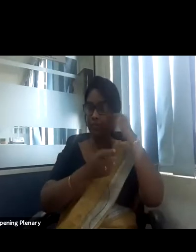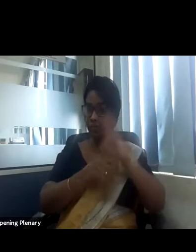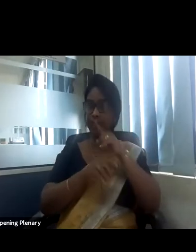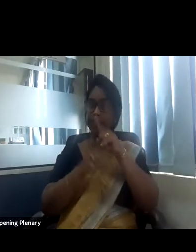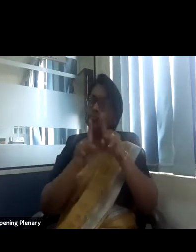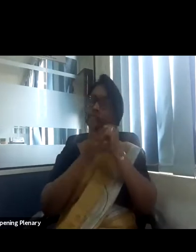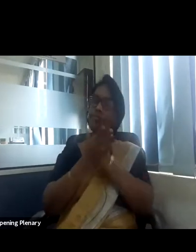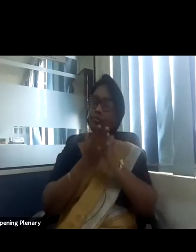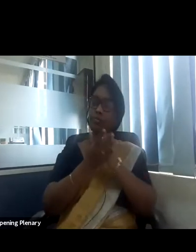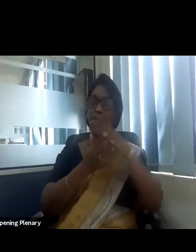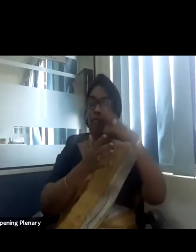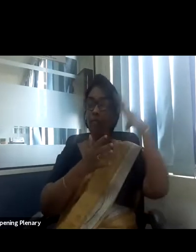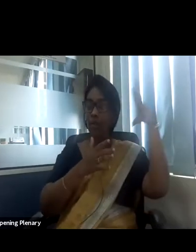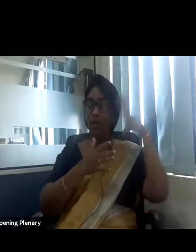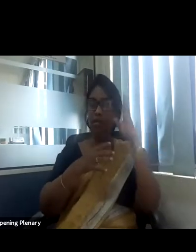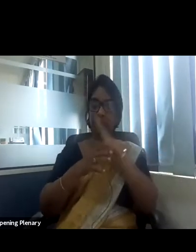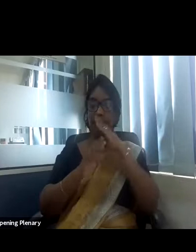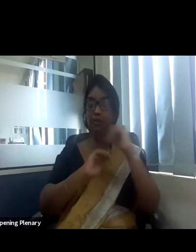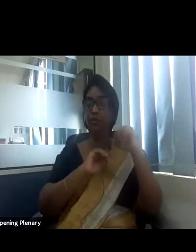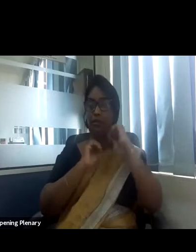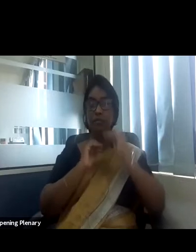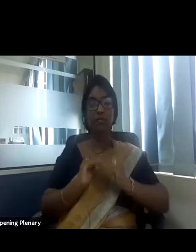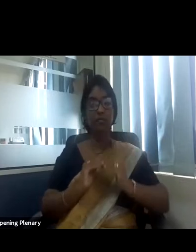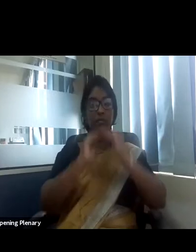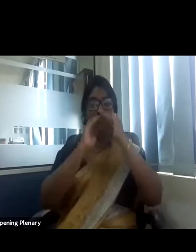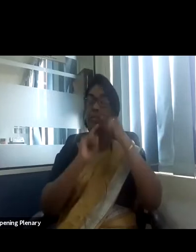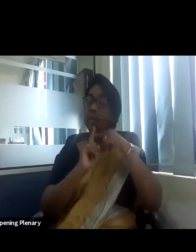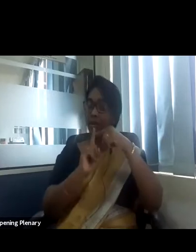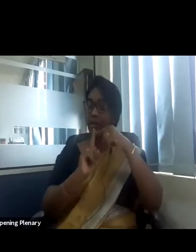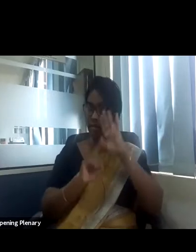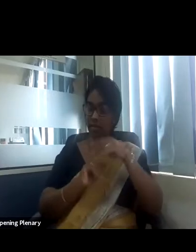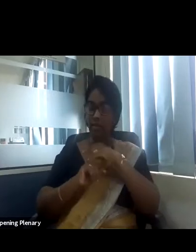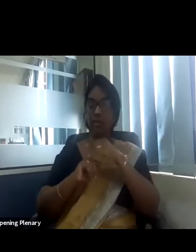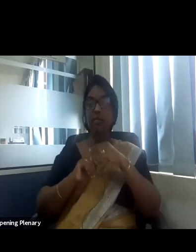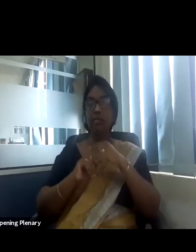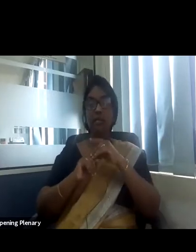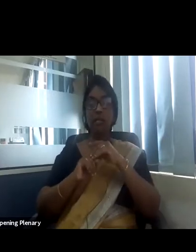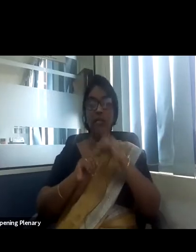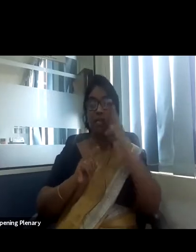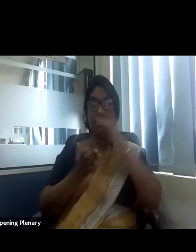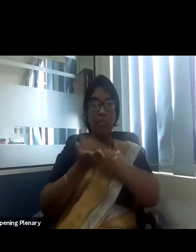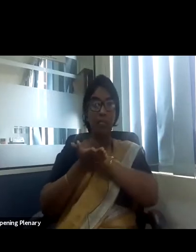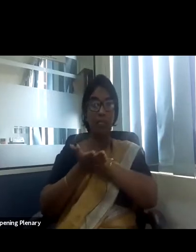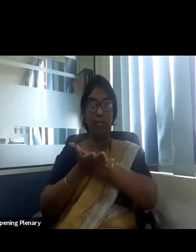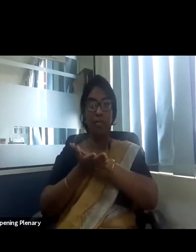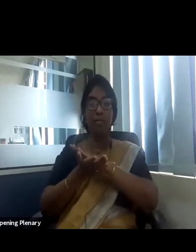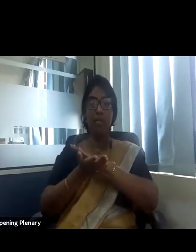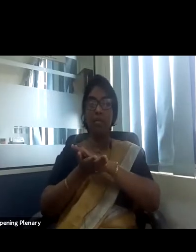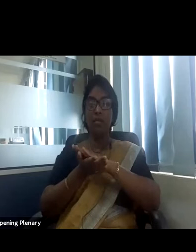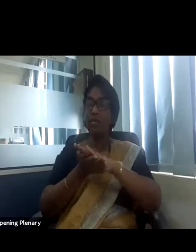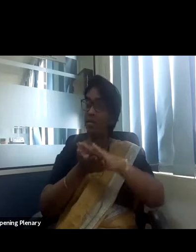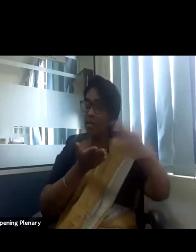to achieve carbon neutrality in electricity generation by 2050 and carbon neutrality by